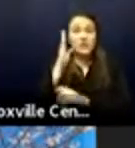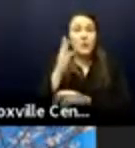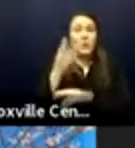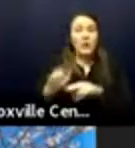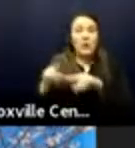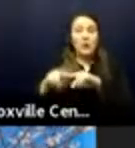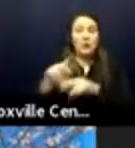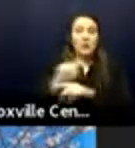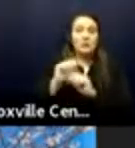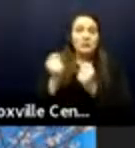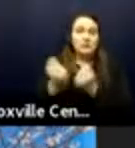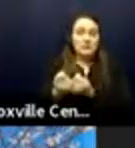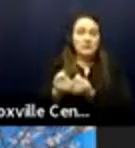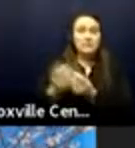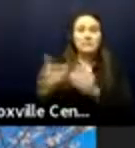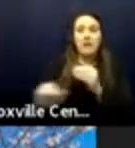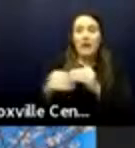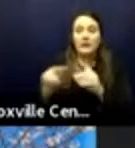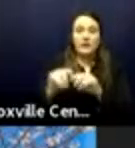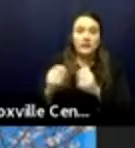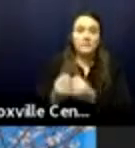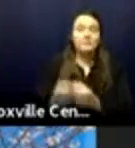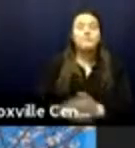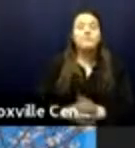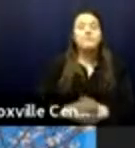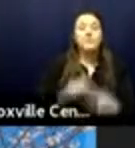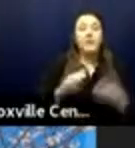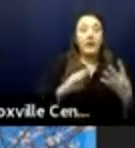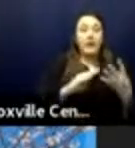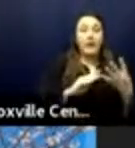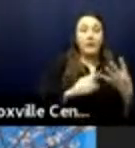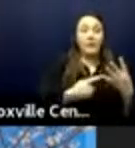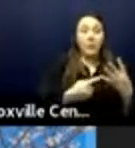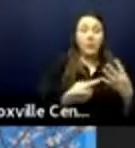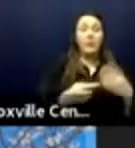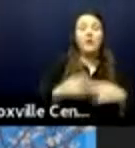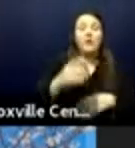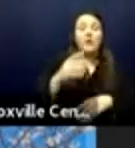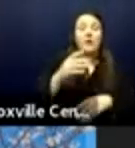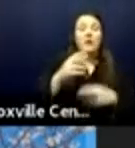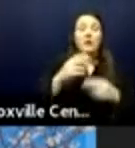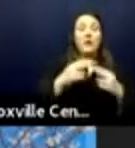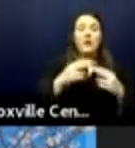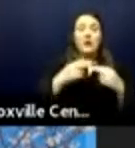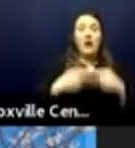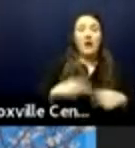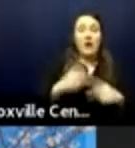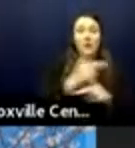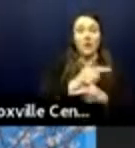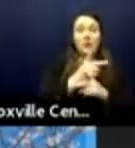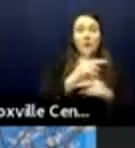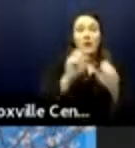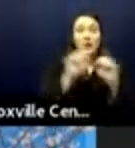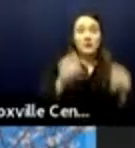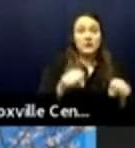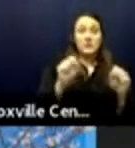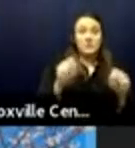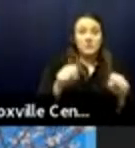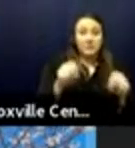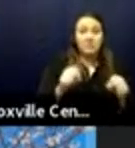accordingly. Our fourth benchmark, healthcare system capabilities remain within current and forecasted surge